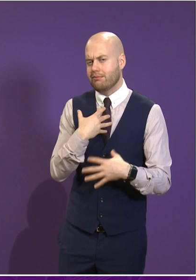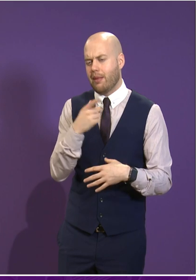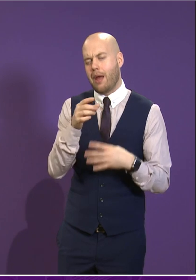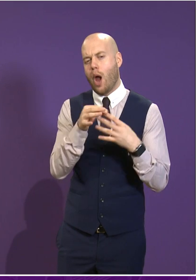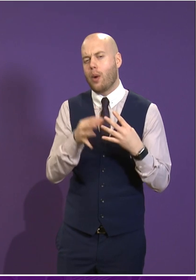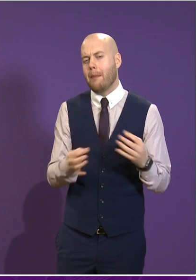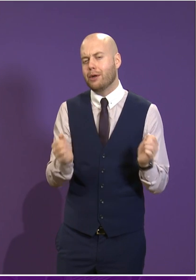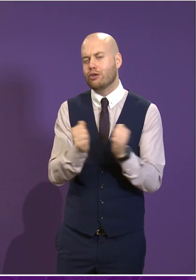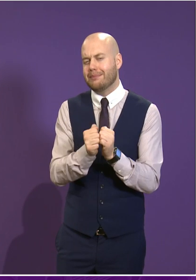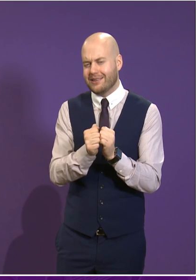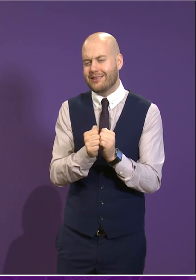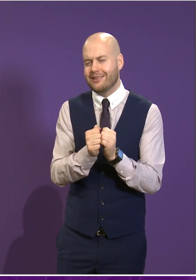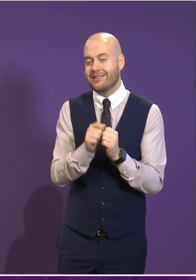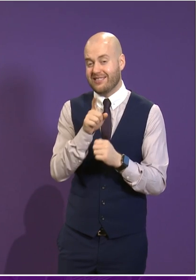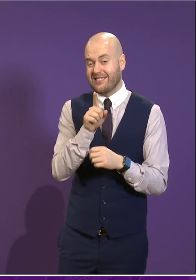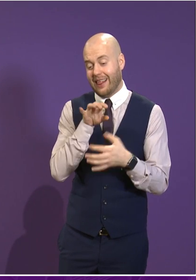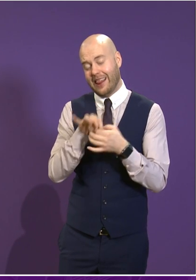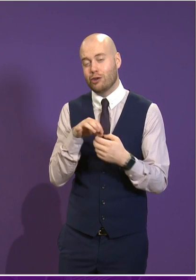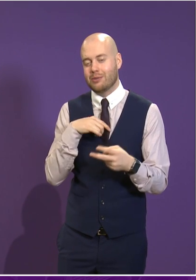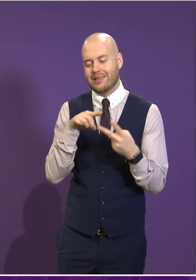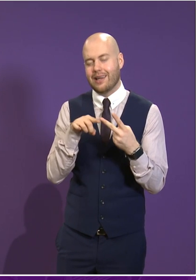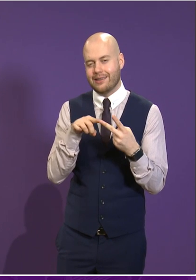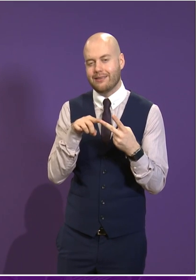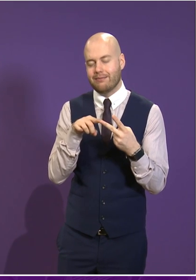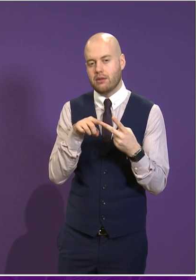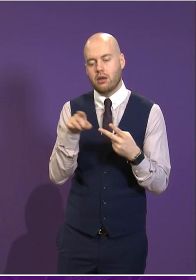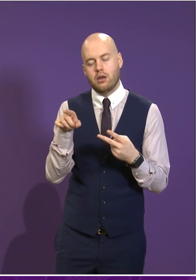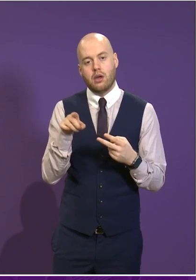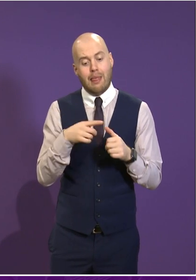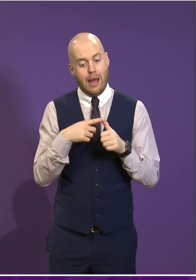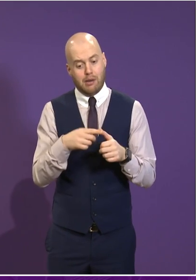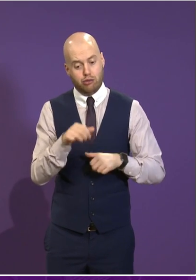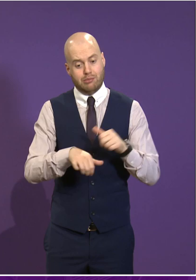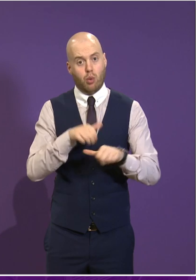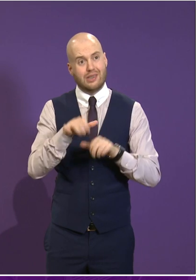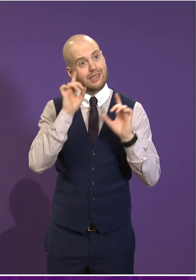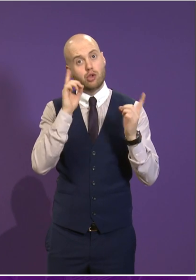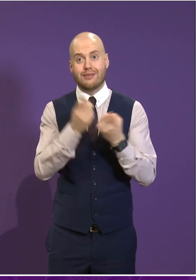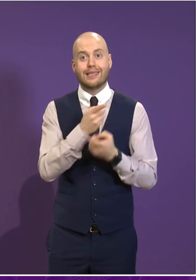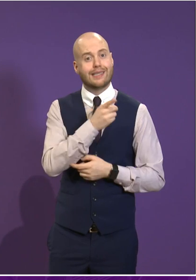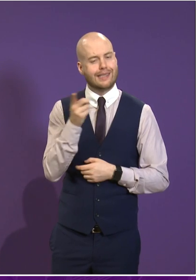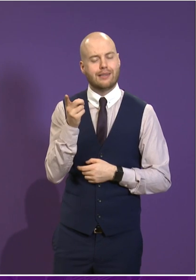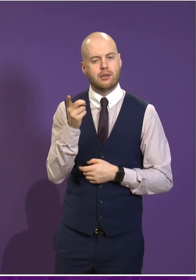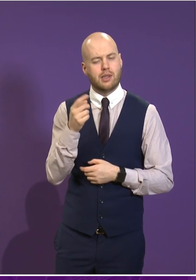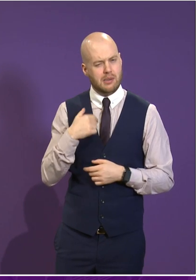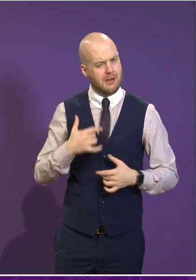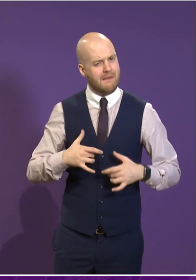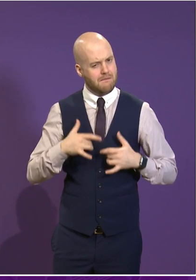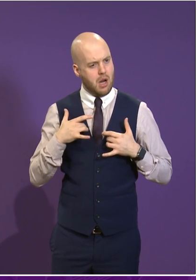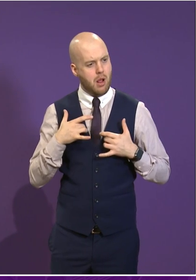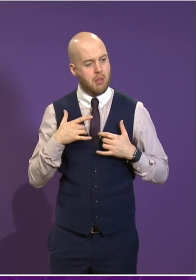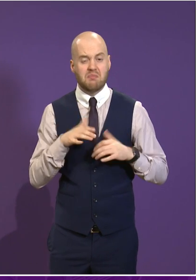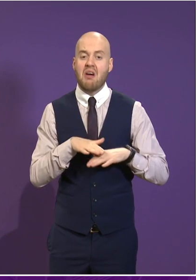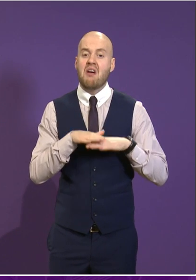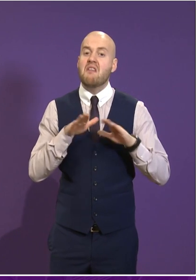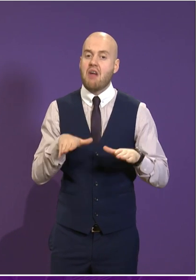second question, because I'm very interested in the application of outcome agreements in the university sector. I think it's a fair criticism levelled at